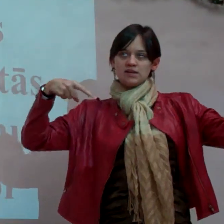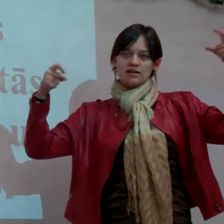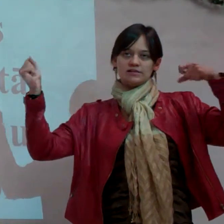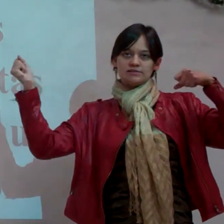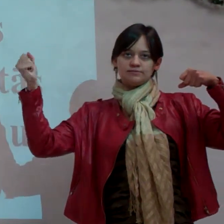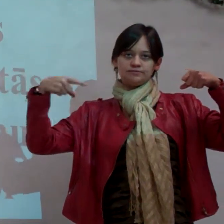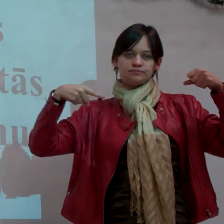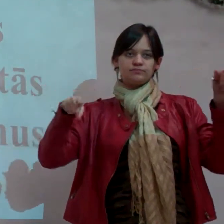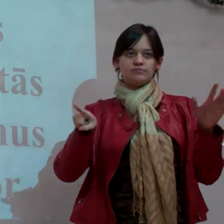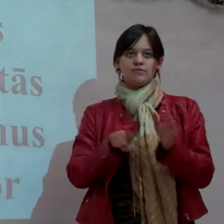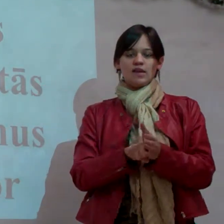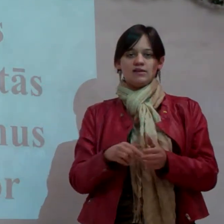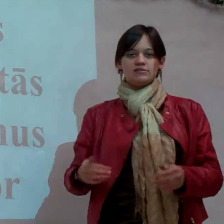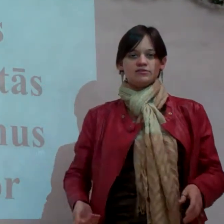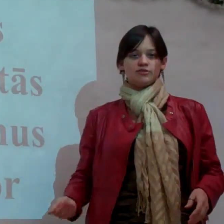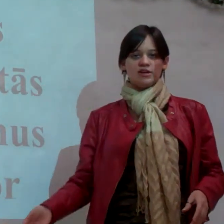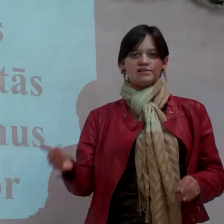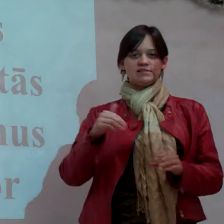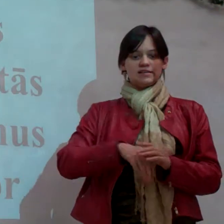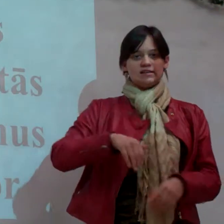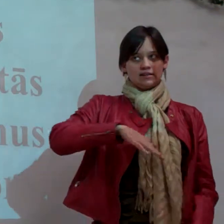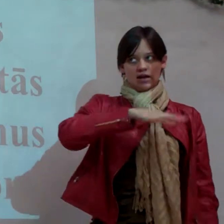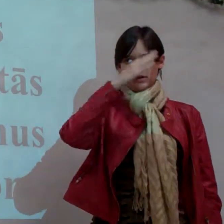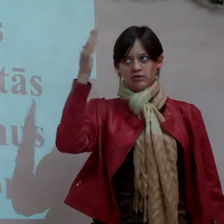Tempestas est res in caelo,